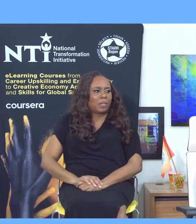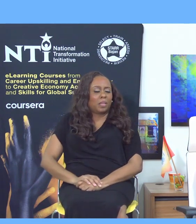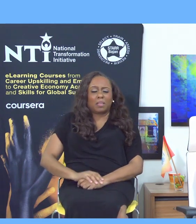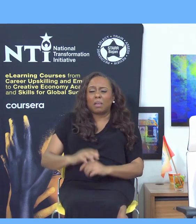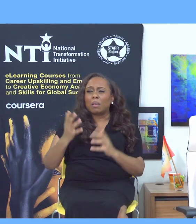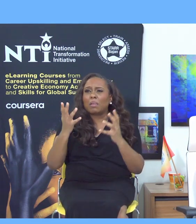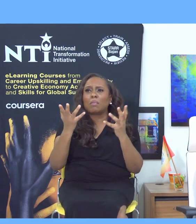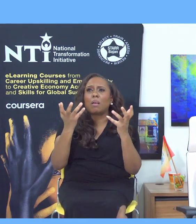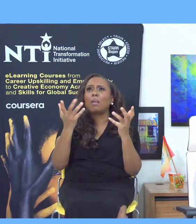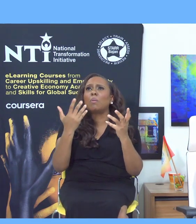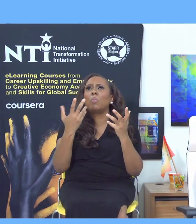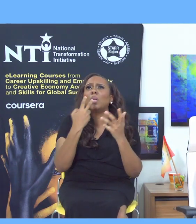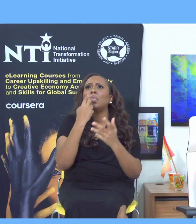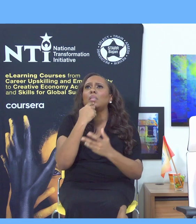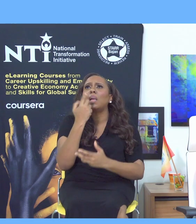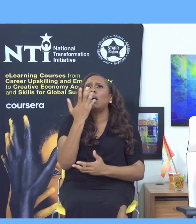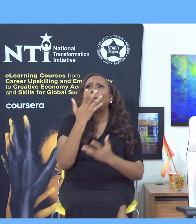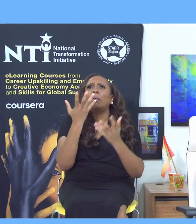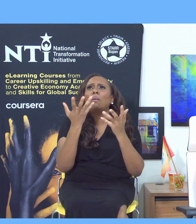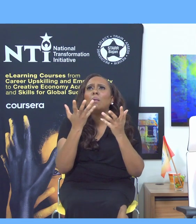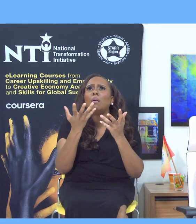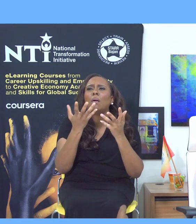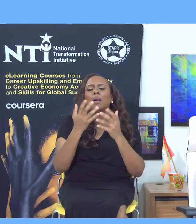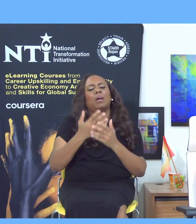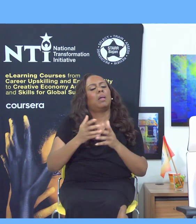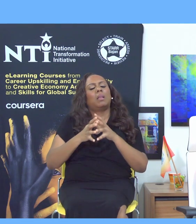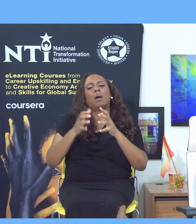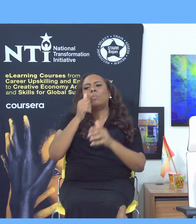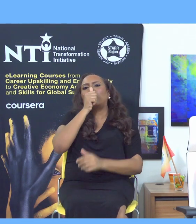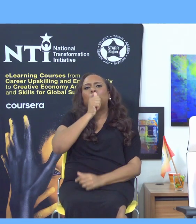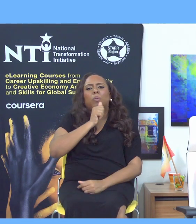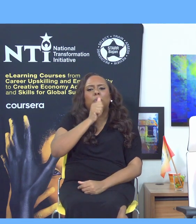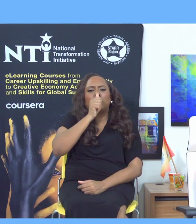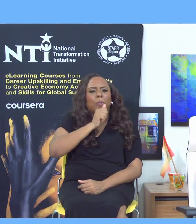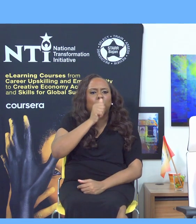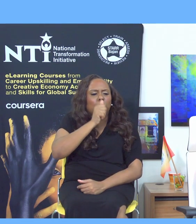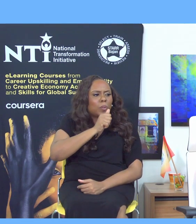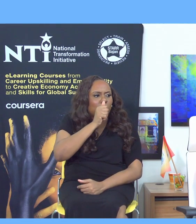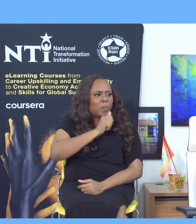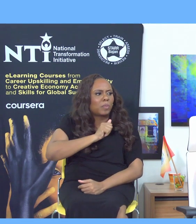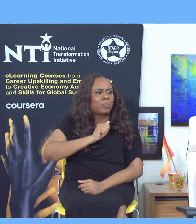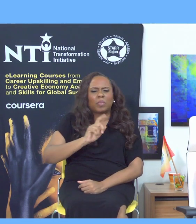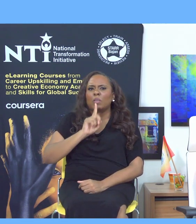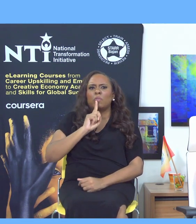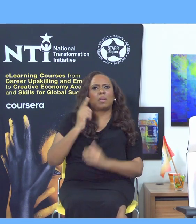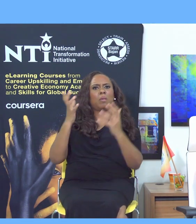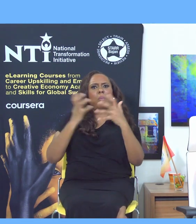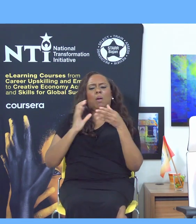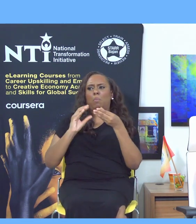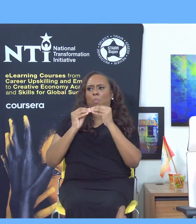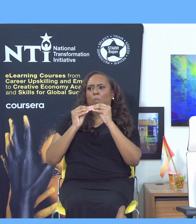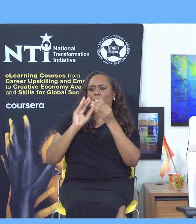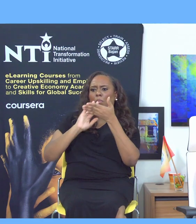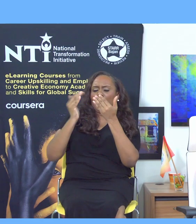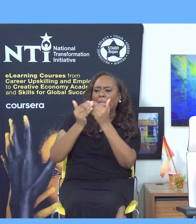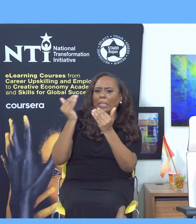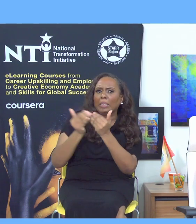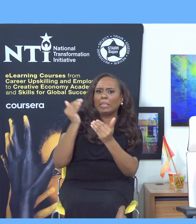two. Lots of patience, right? And make it easier to achieve